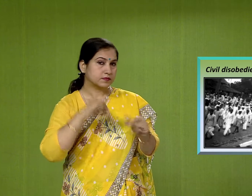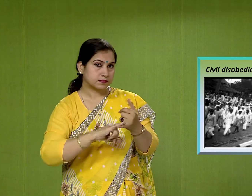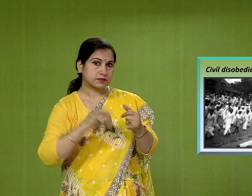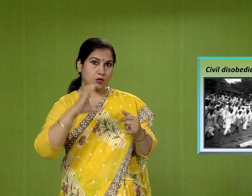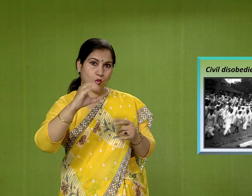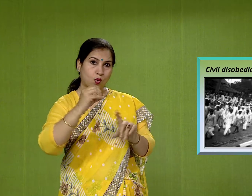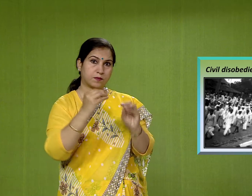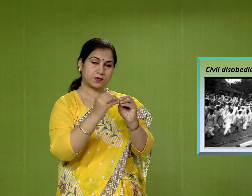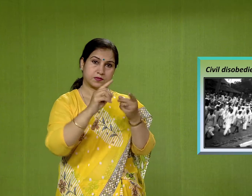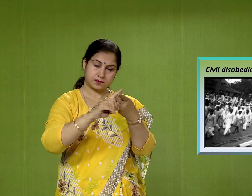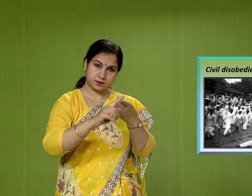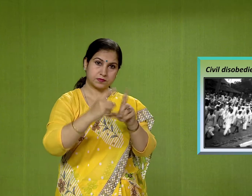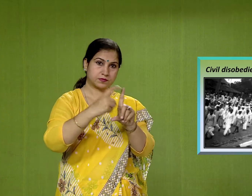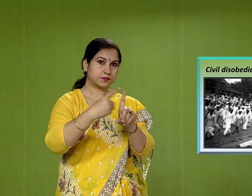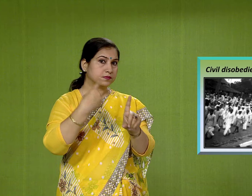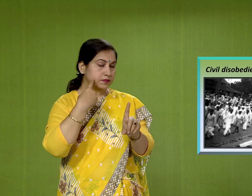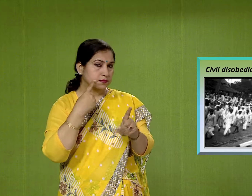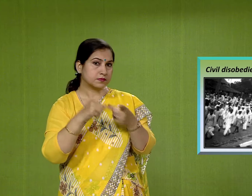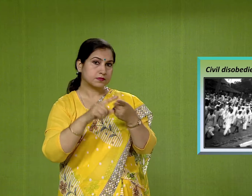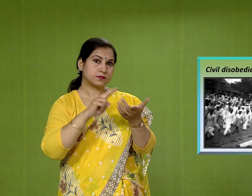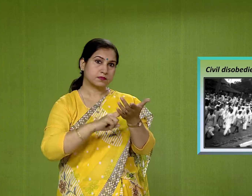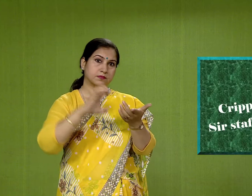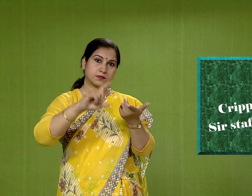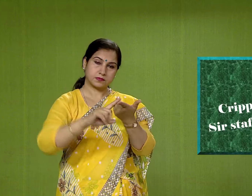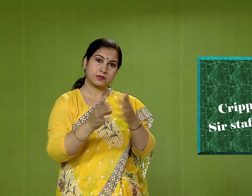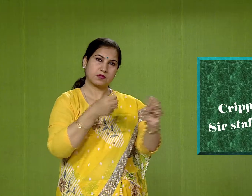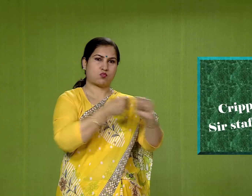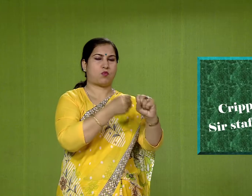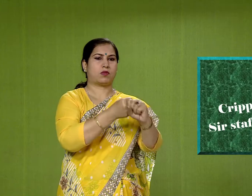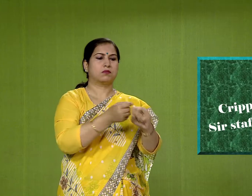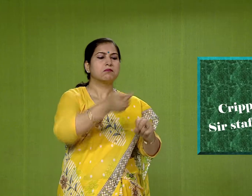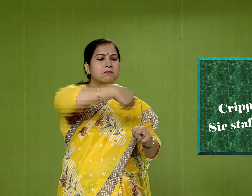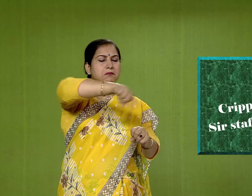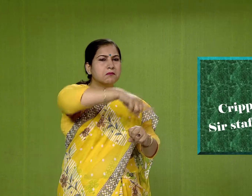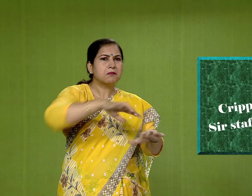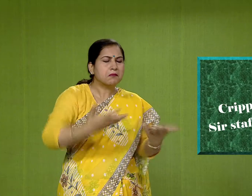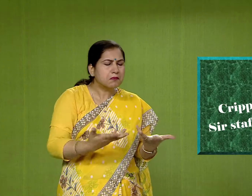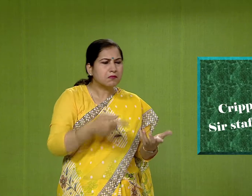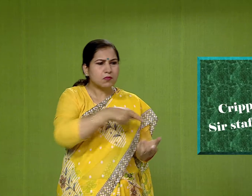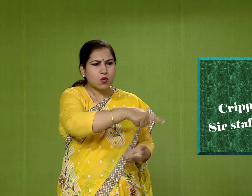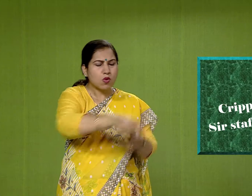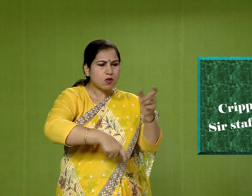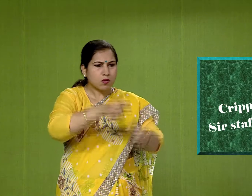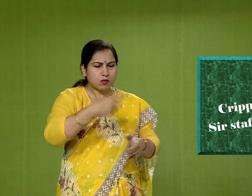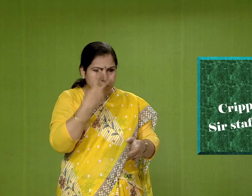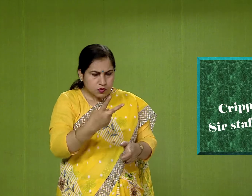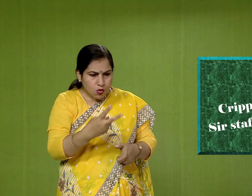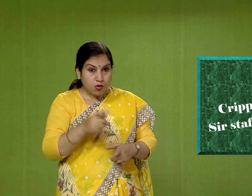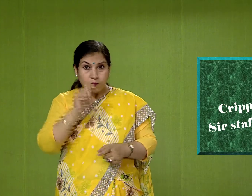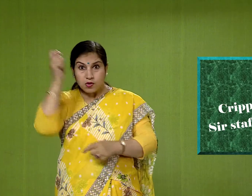As a result of this movement, the British government formed the Cripps